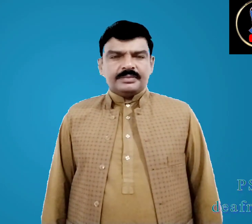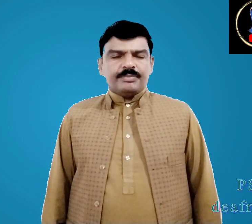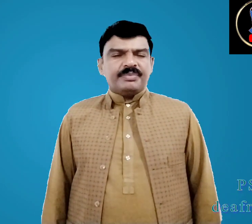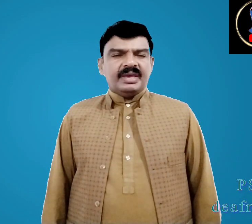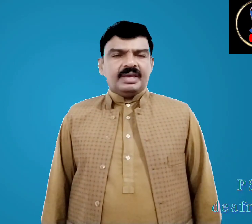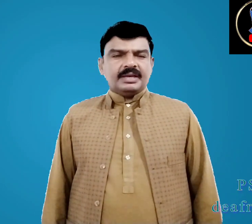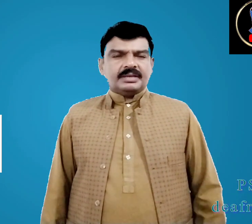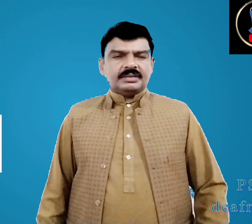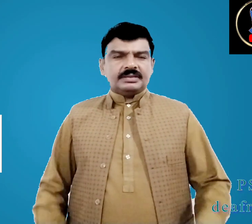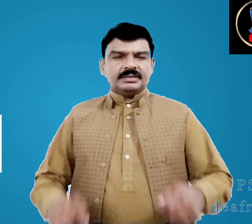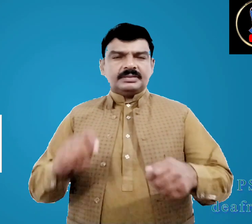make,